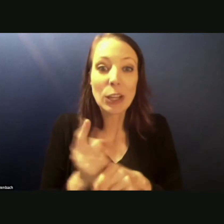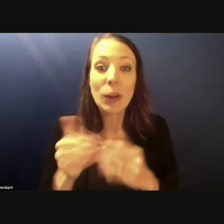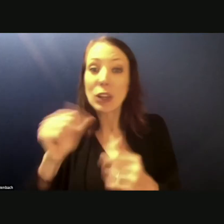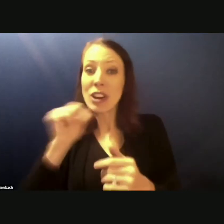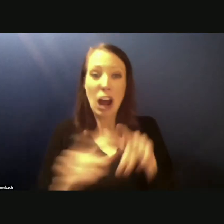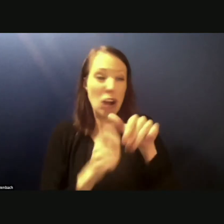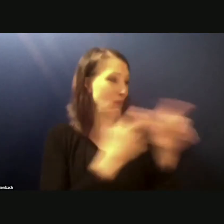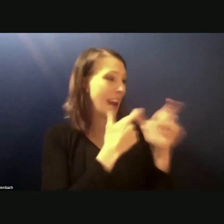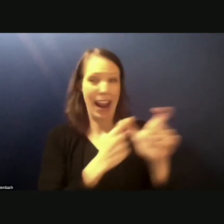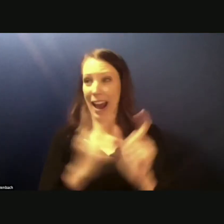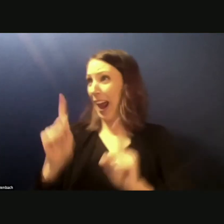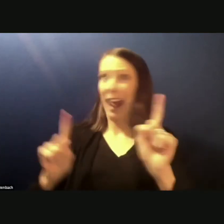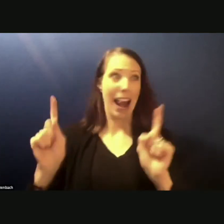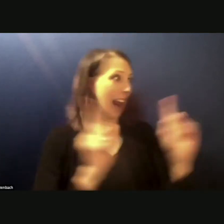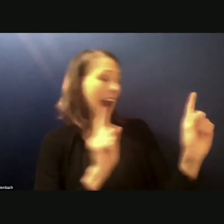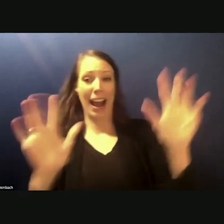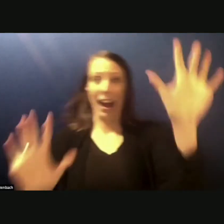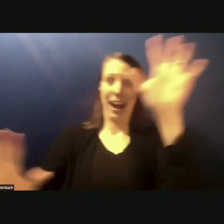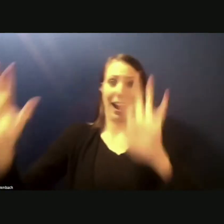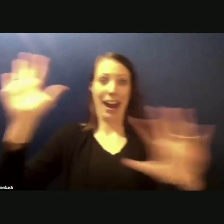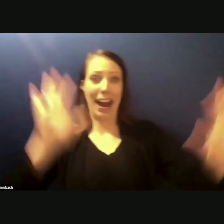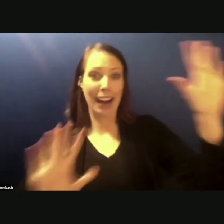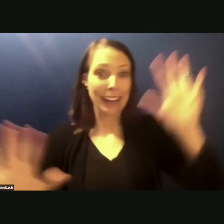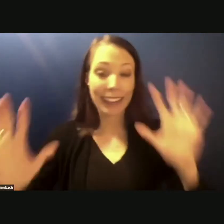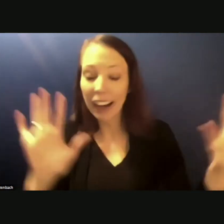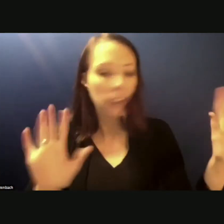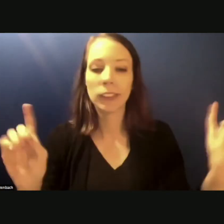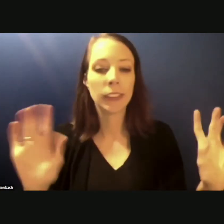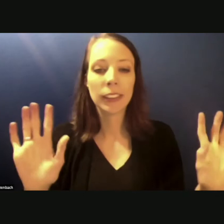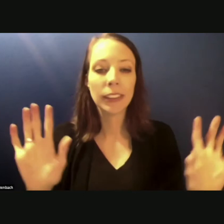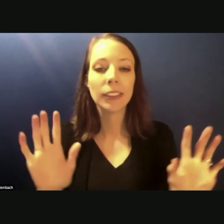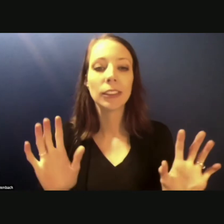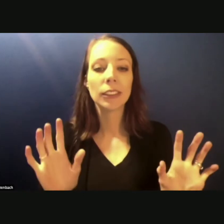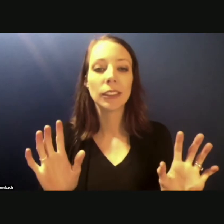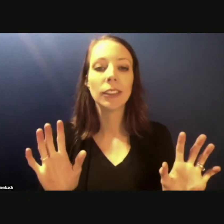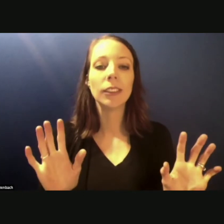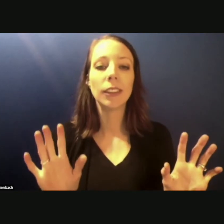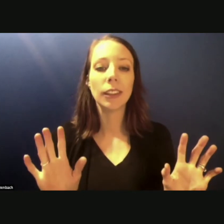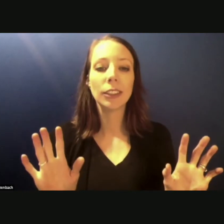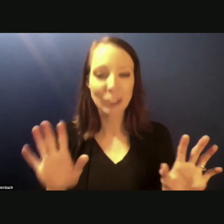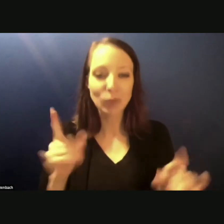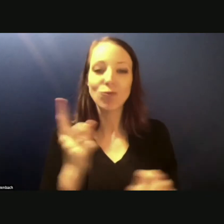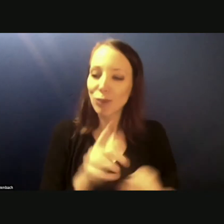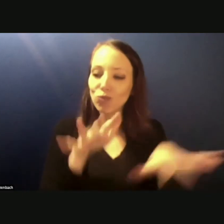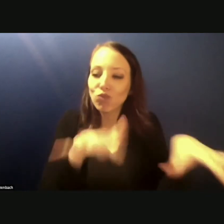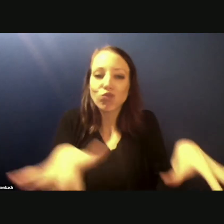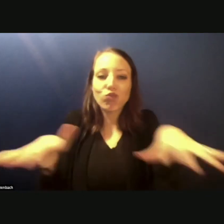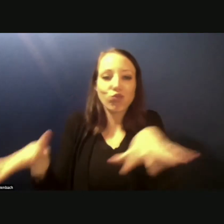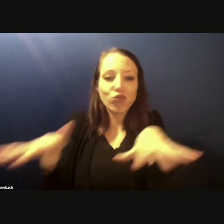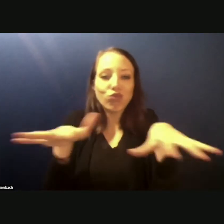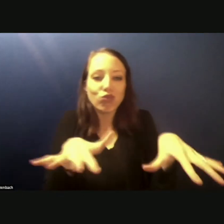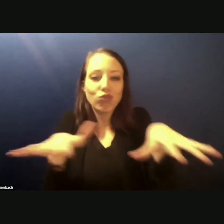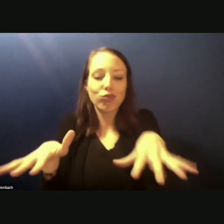running, so the whole idea is to just be chill, relax, enjoy